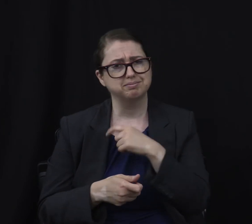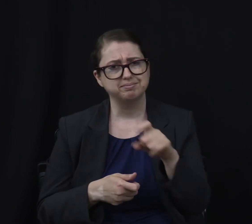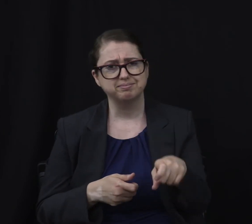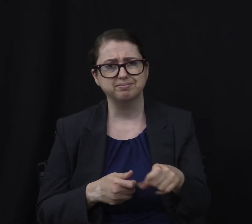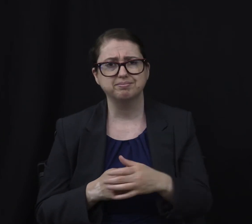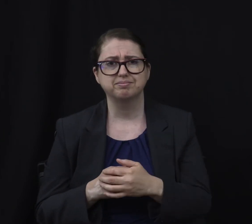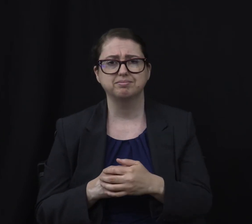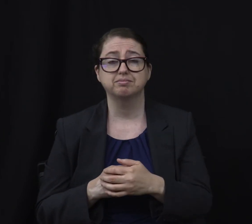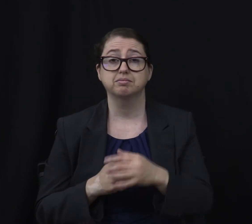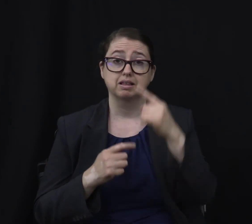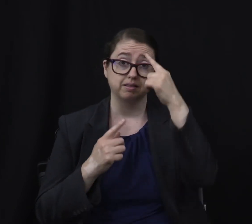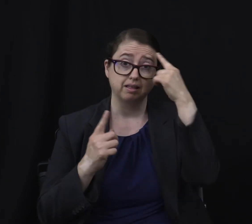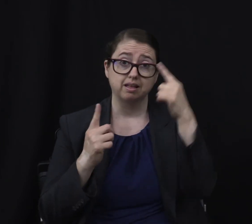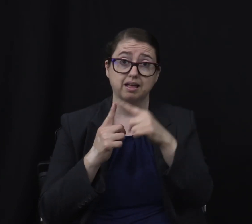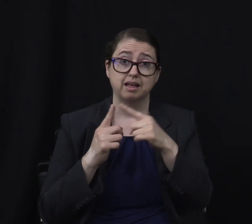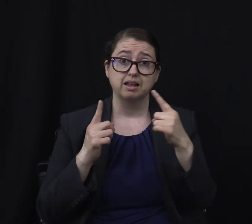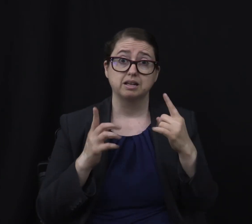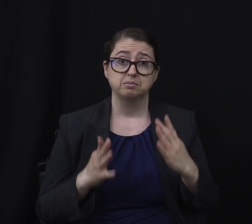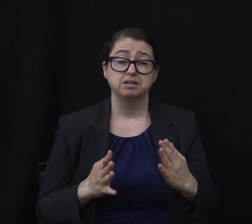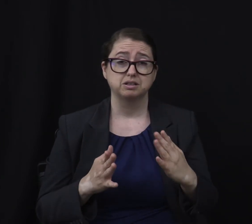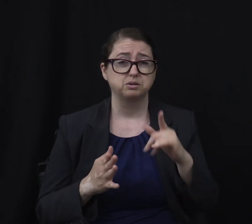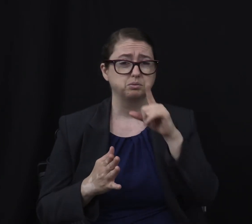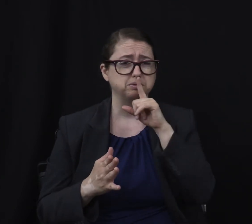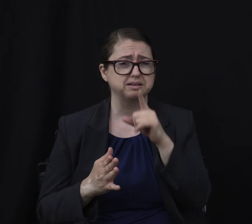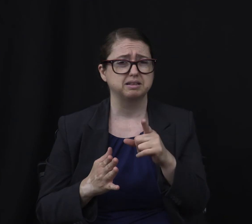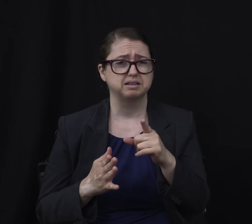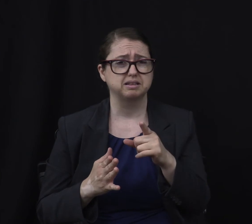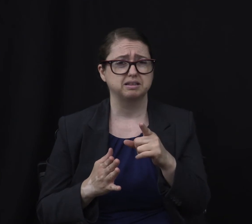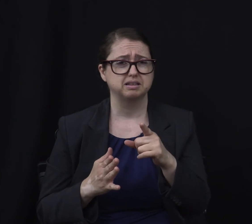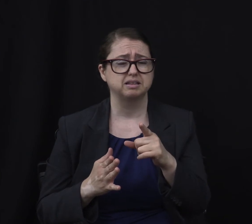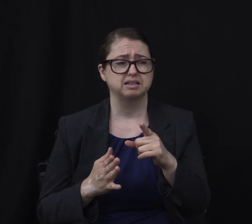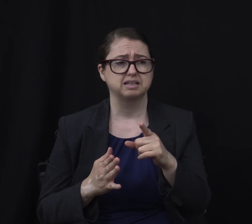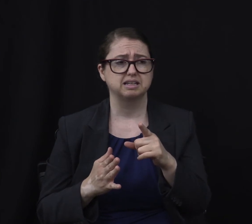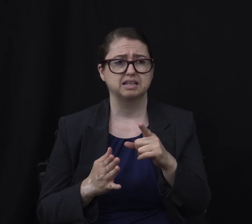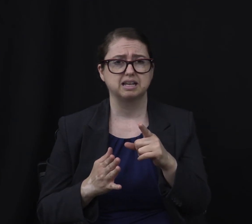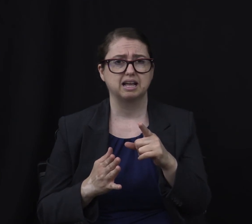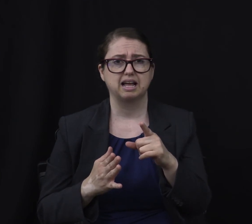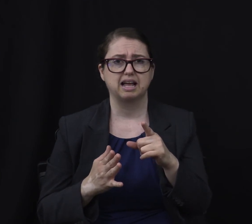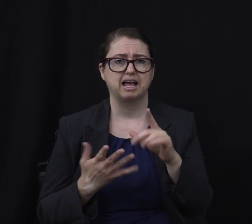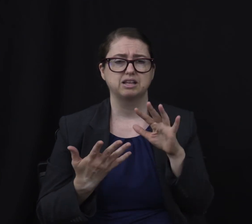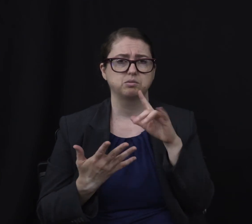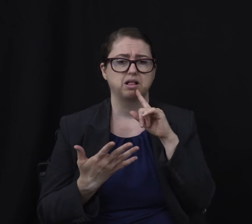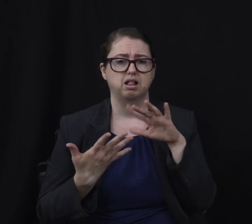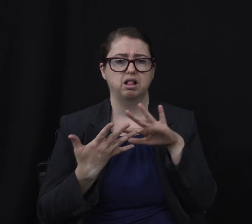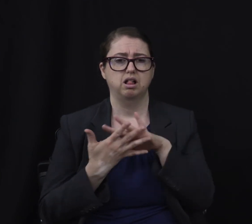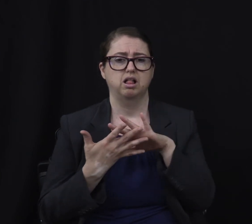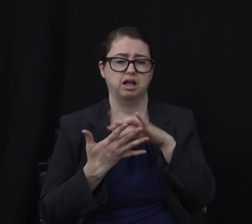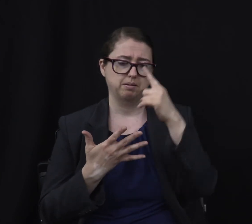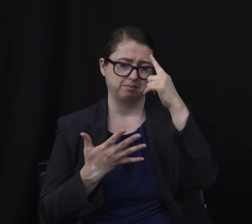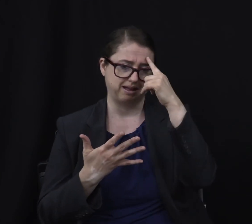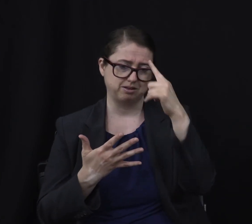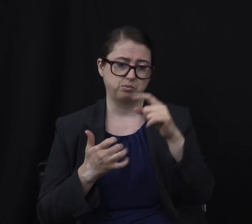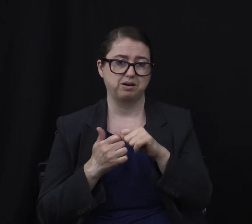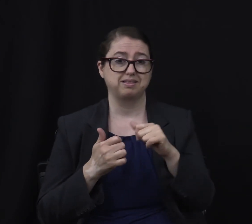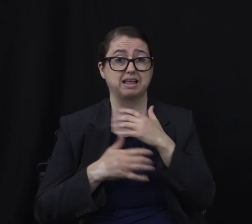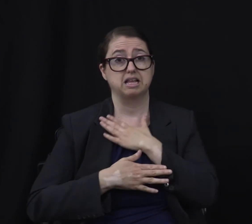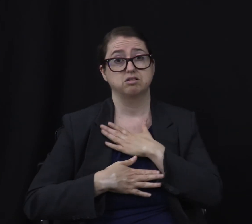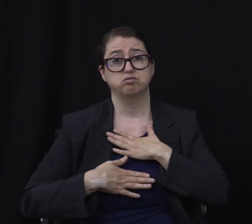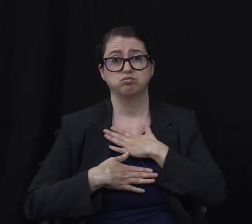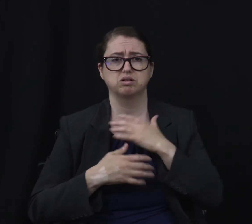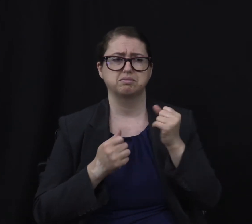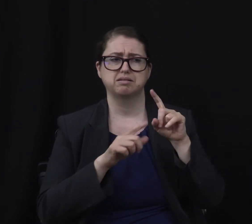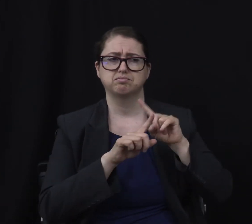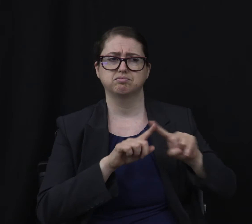has confounded and bedazzled our minds with entertainment, all forms of entertainment,